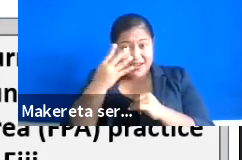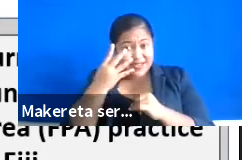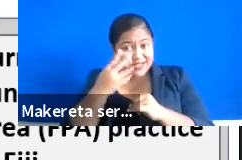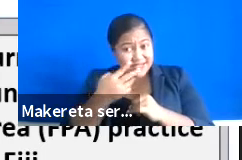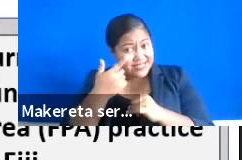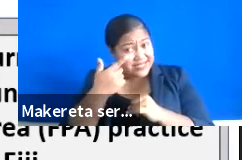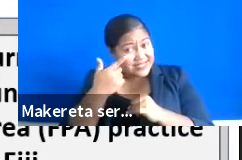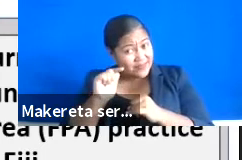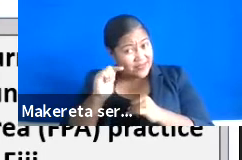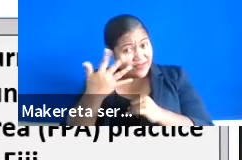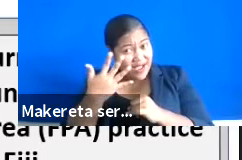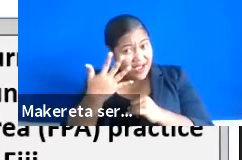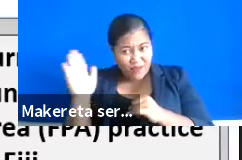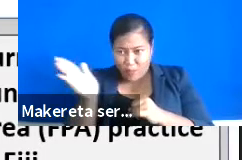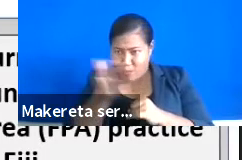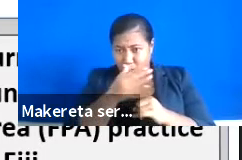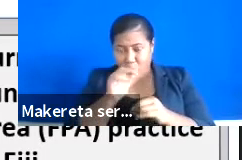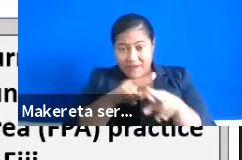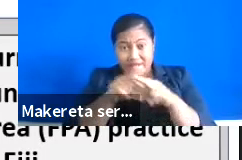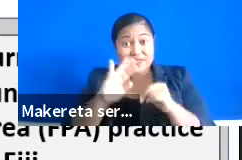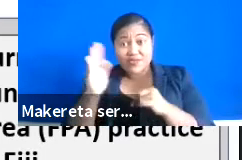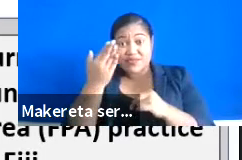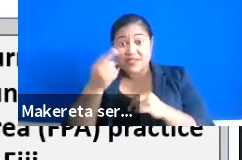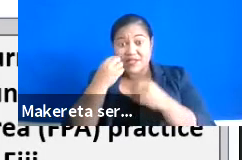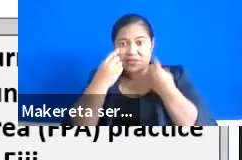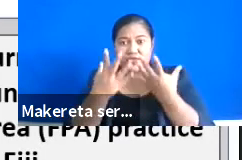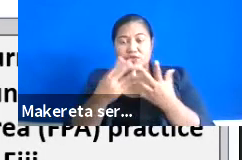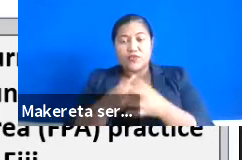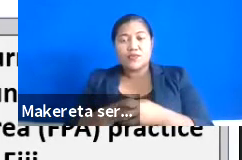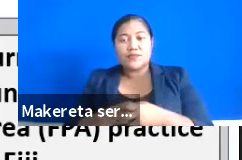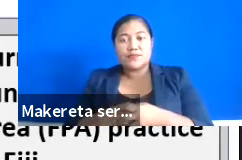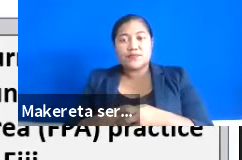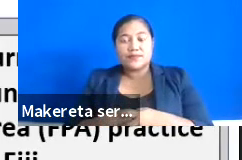the results show that 73 districts